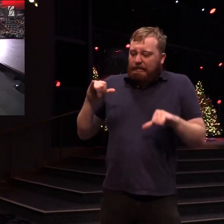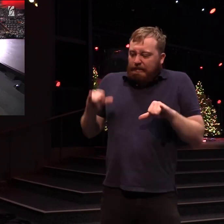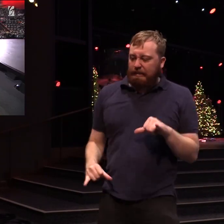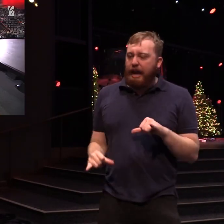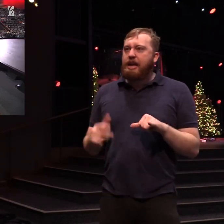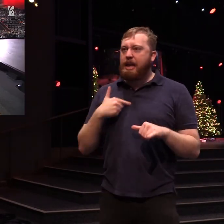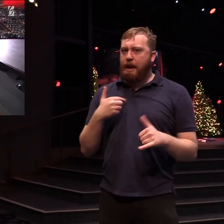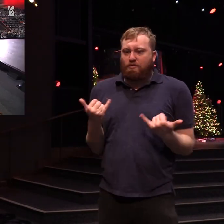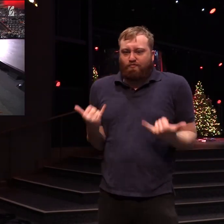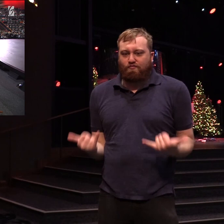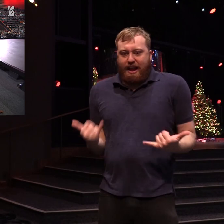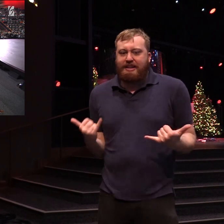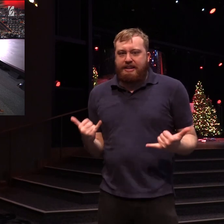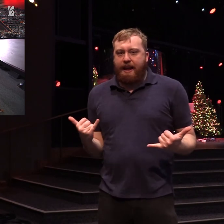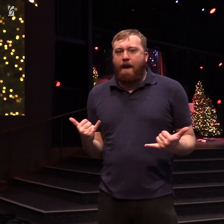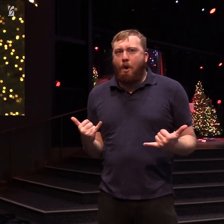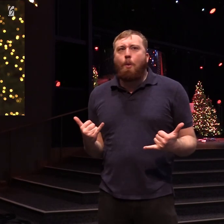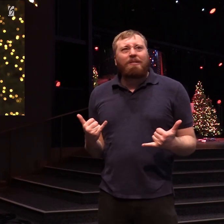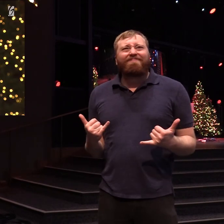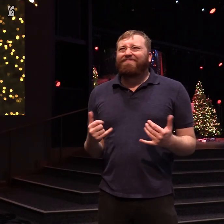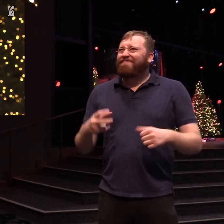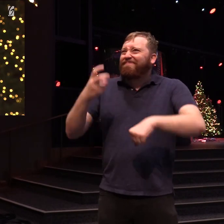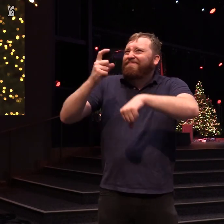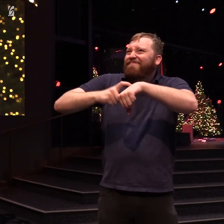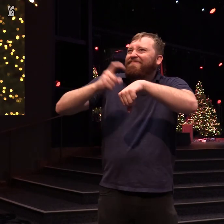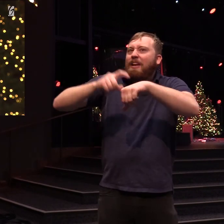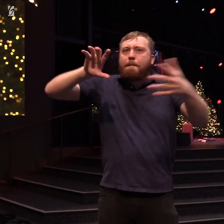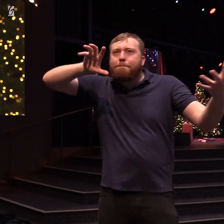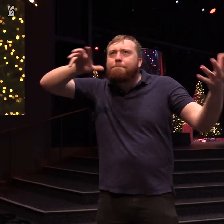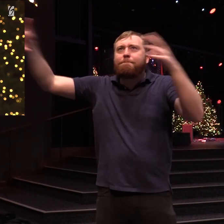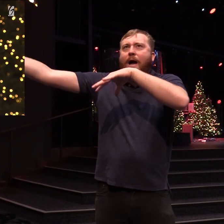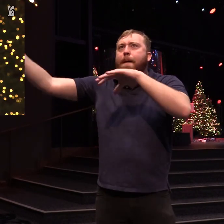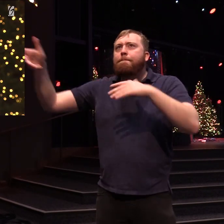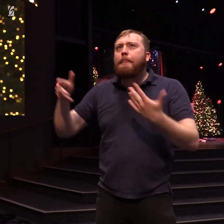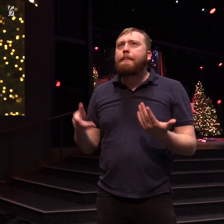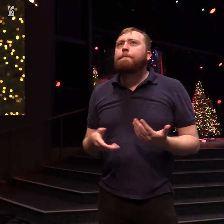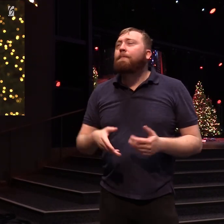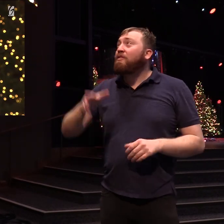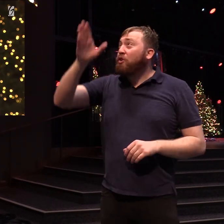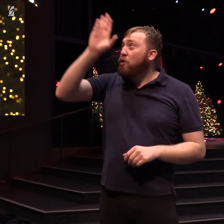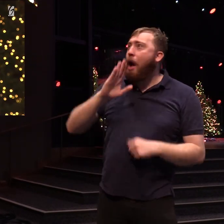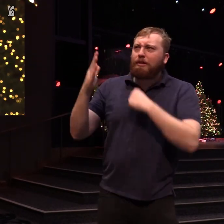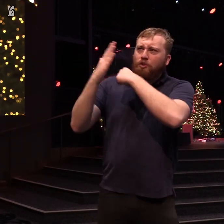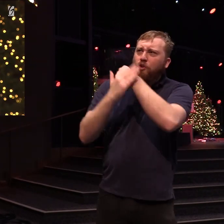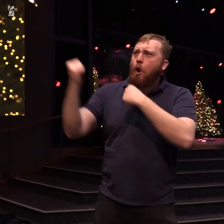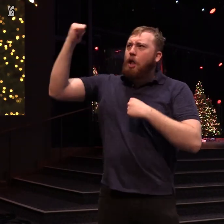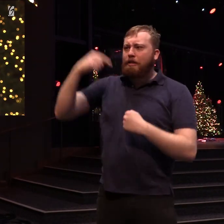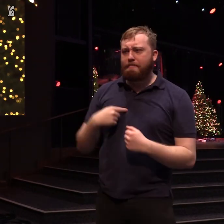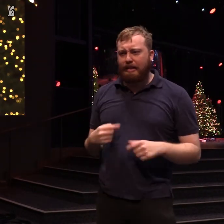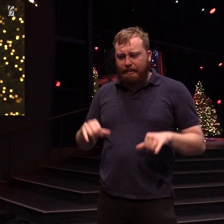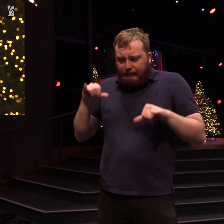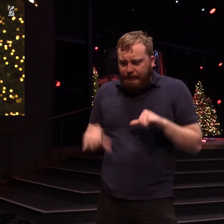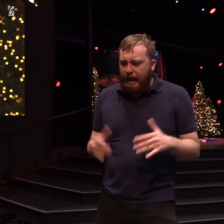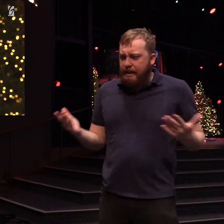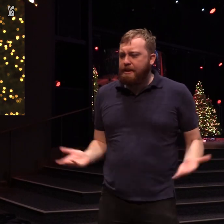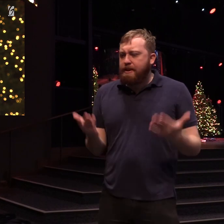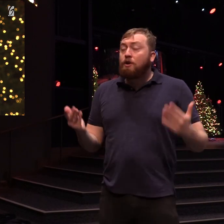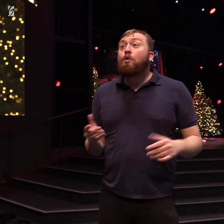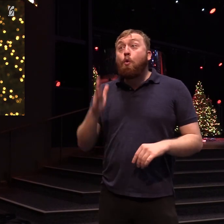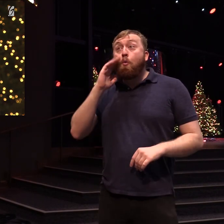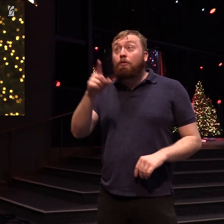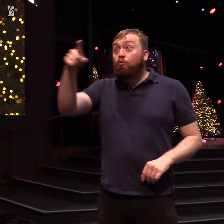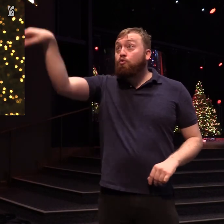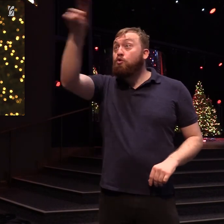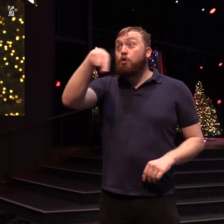for this moment, for such a time as this. God has called me to be here. Will you be